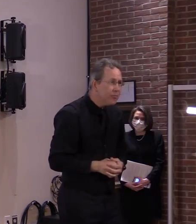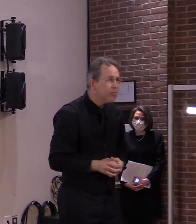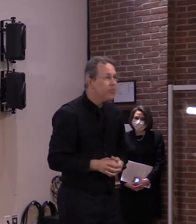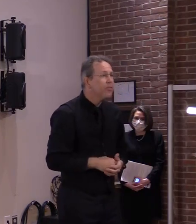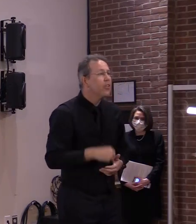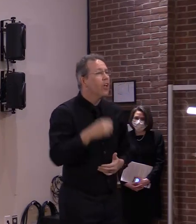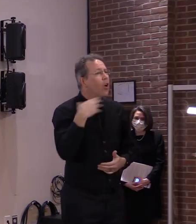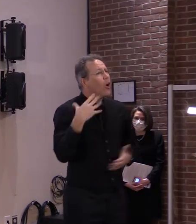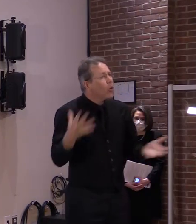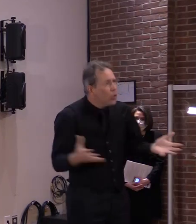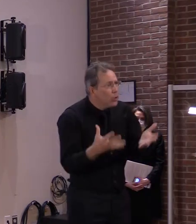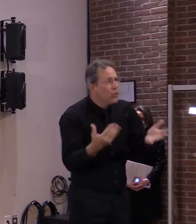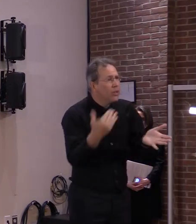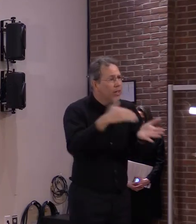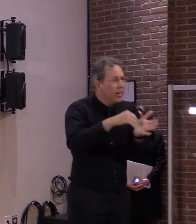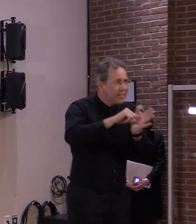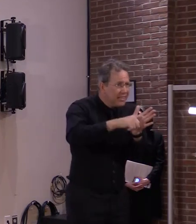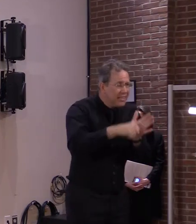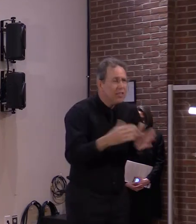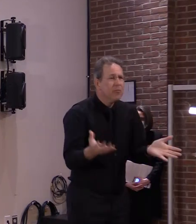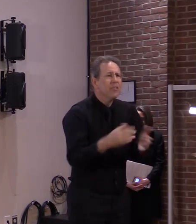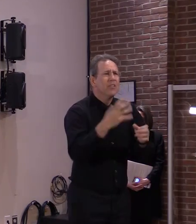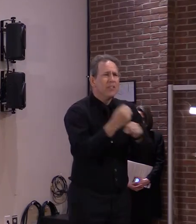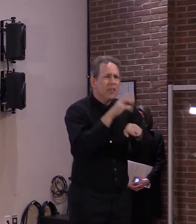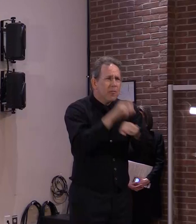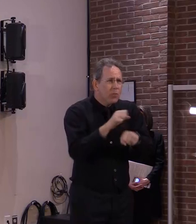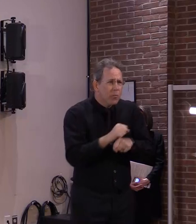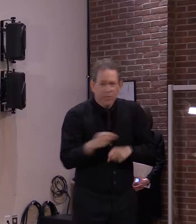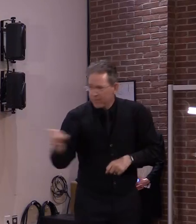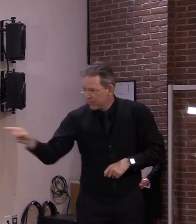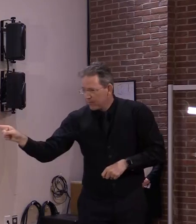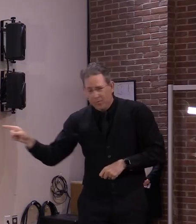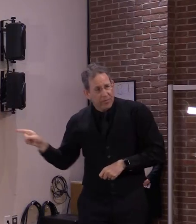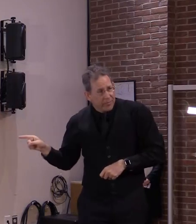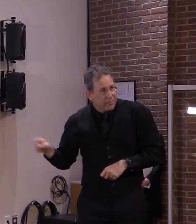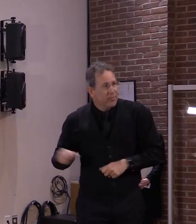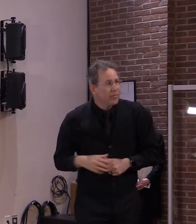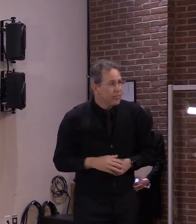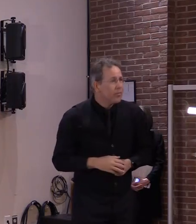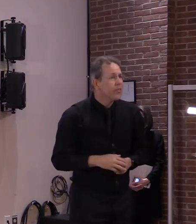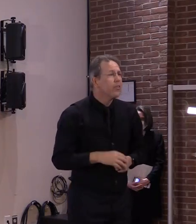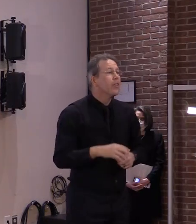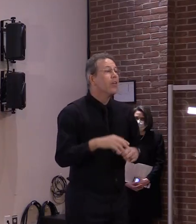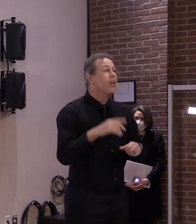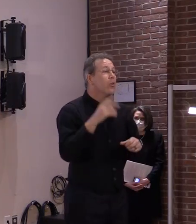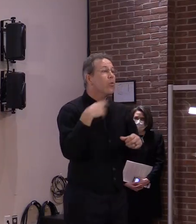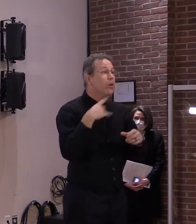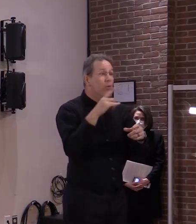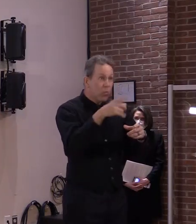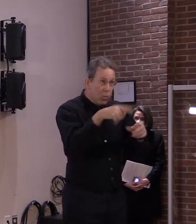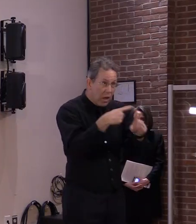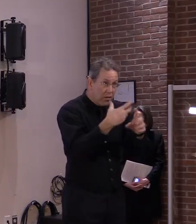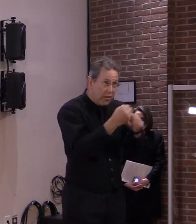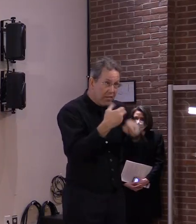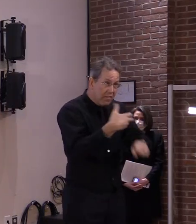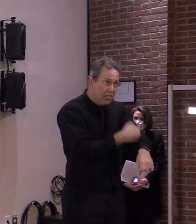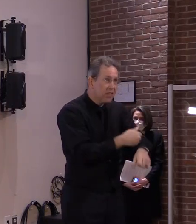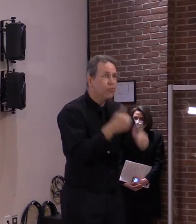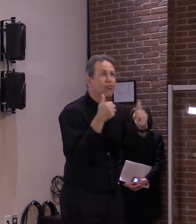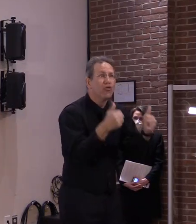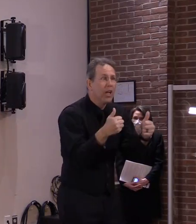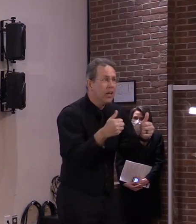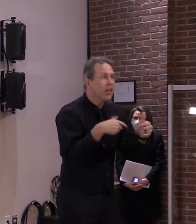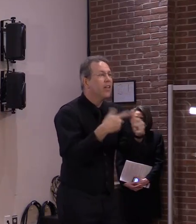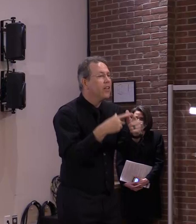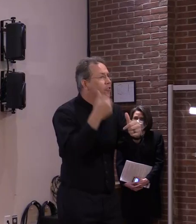back our lives together once again. And when you do get that shot, remember to keep in mind that it's